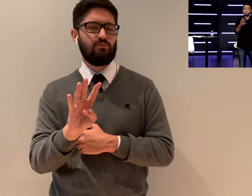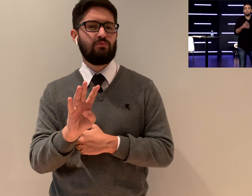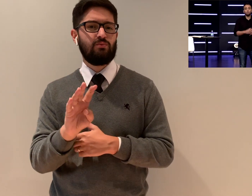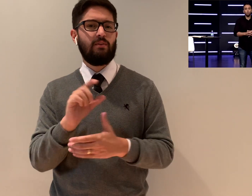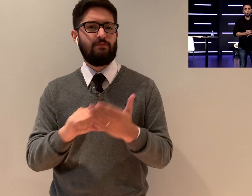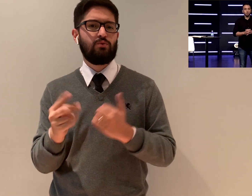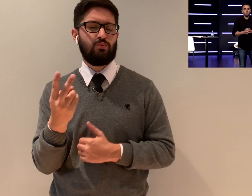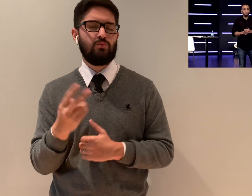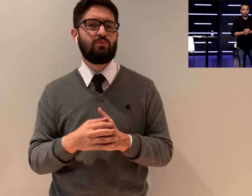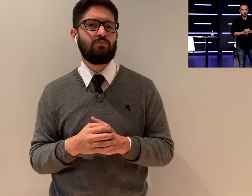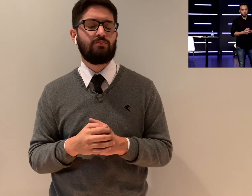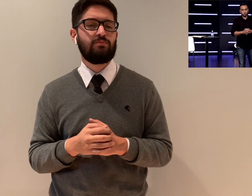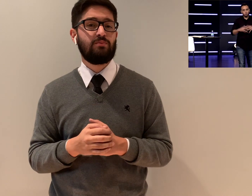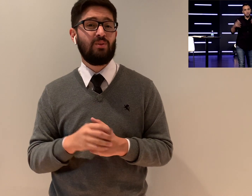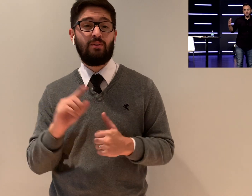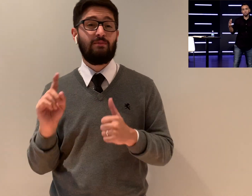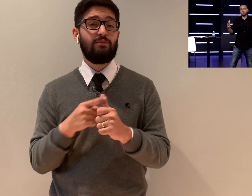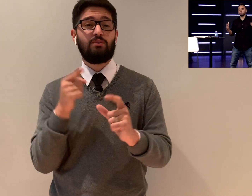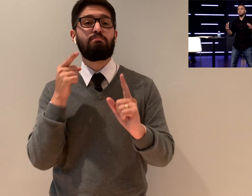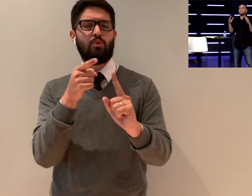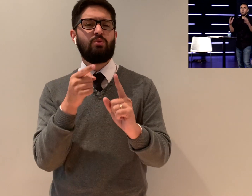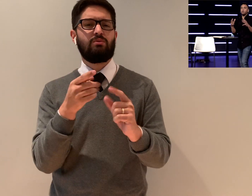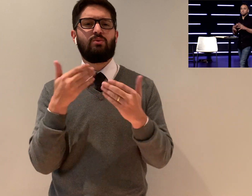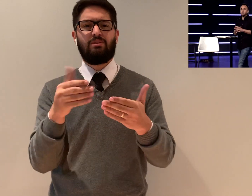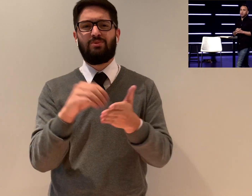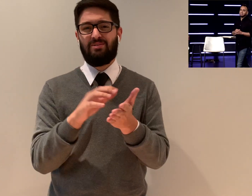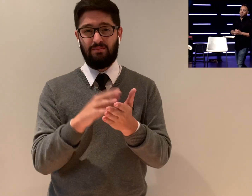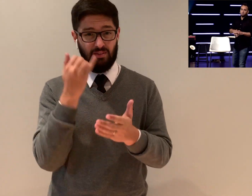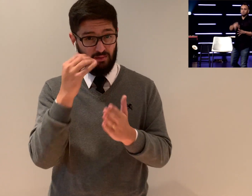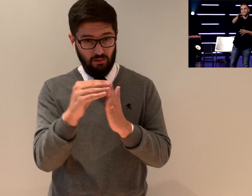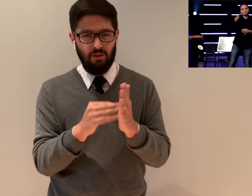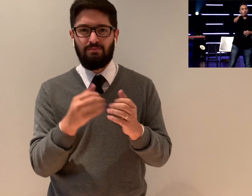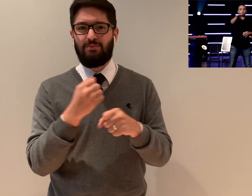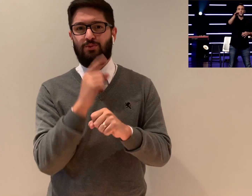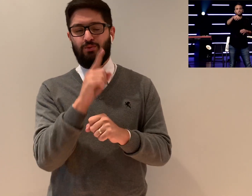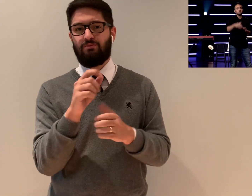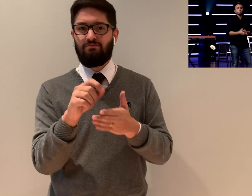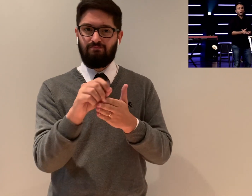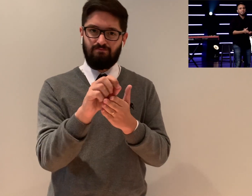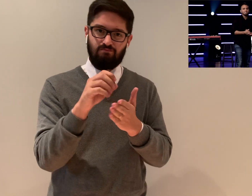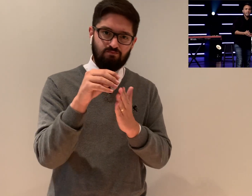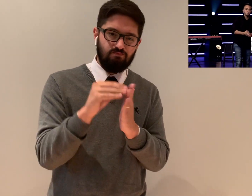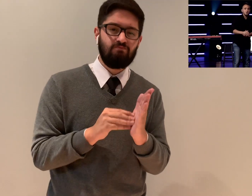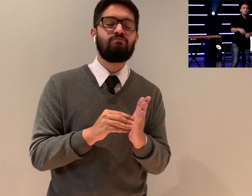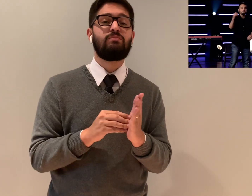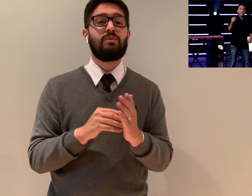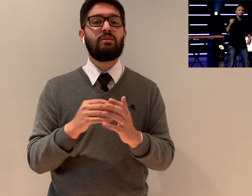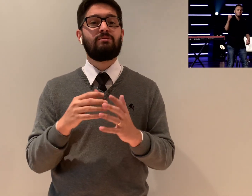Colossians chapter 4, verse 2. So here's the first point that I want you to write down. If you're taking notes, make sure you're writing